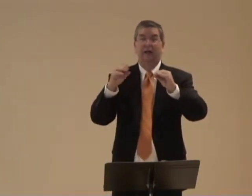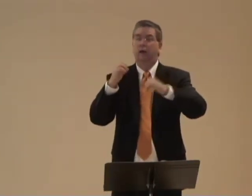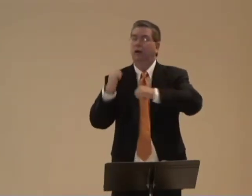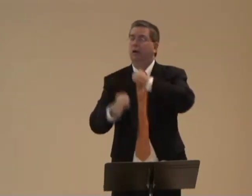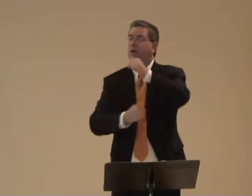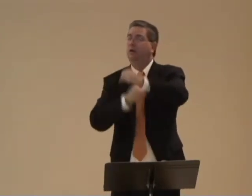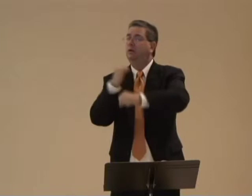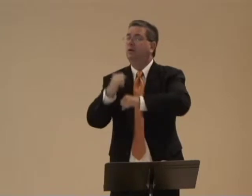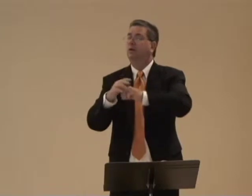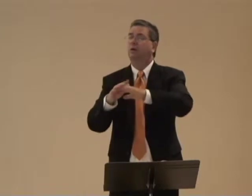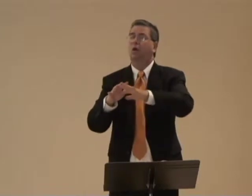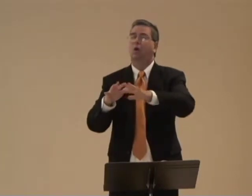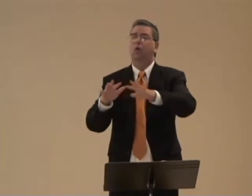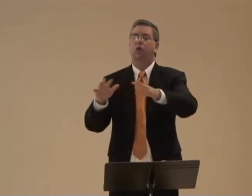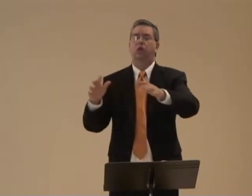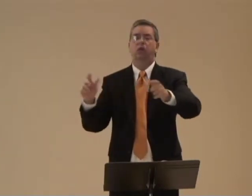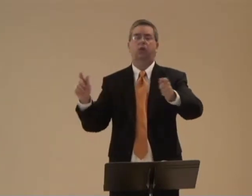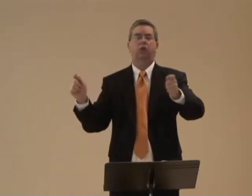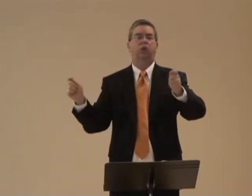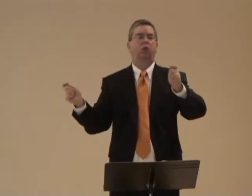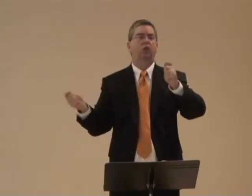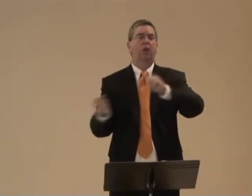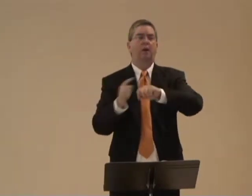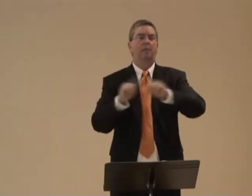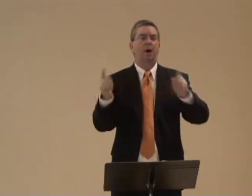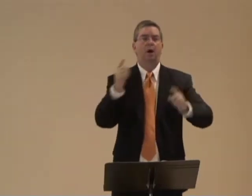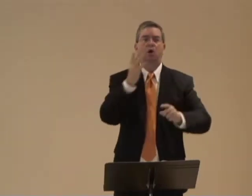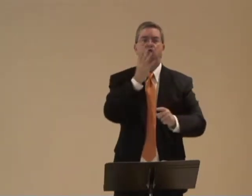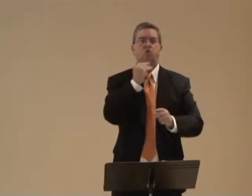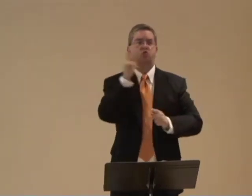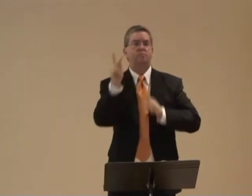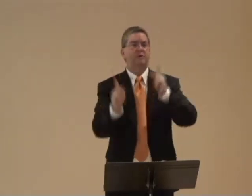Now, Joseph was like the fourth in the generational line of Abraham.